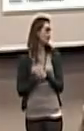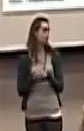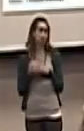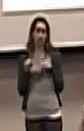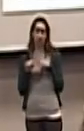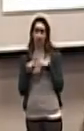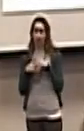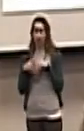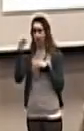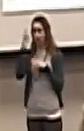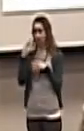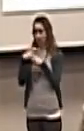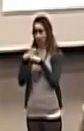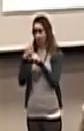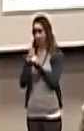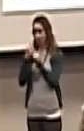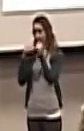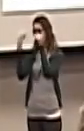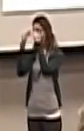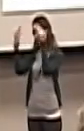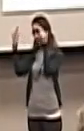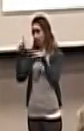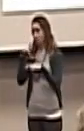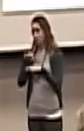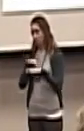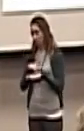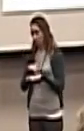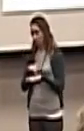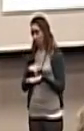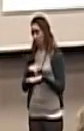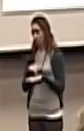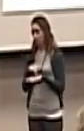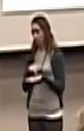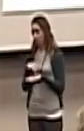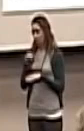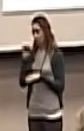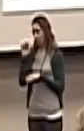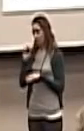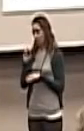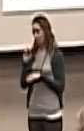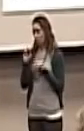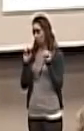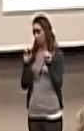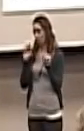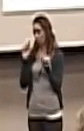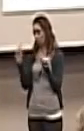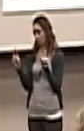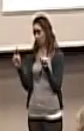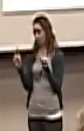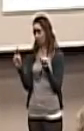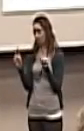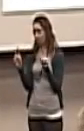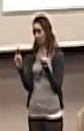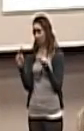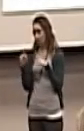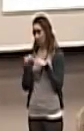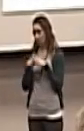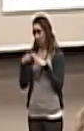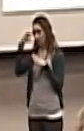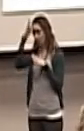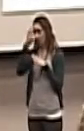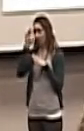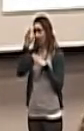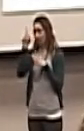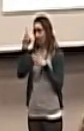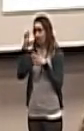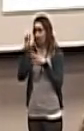In the beginning, God created the heavens and the earth. Genesis chapter 1:1. In the beginning, God